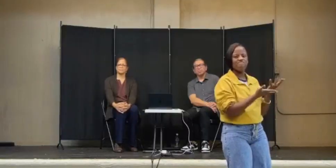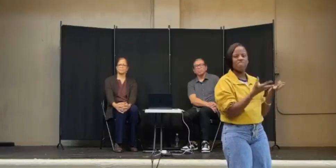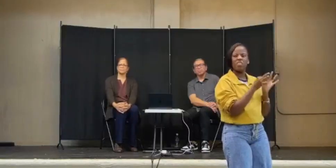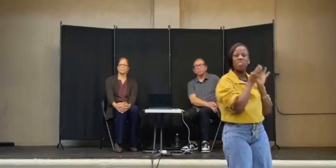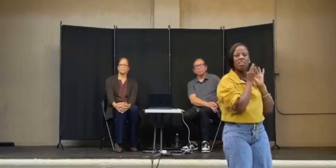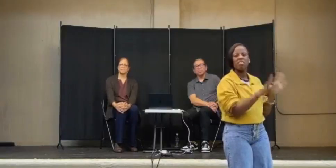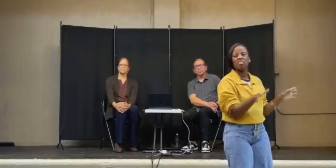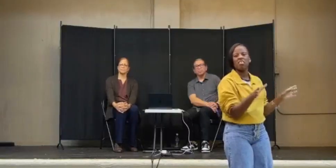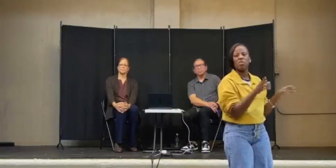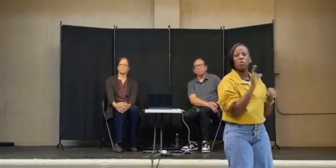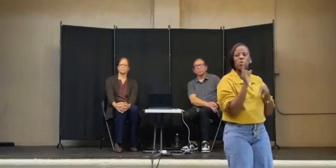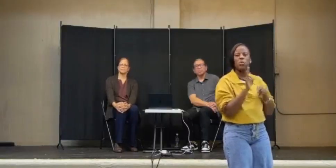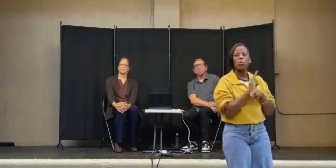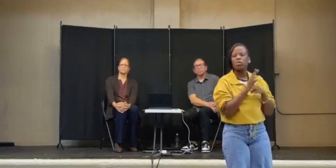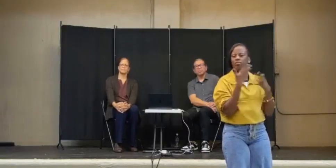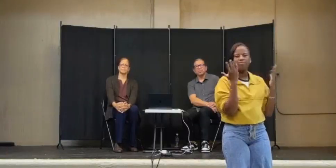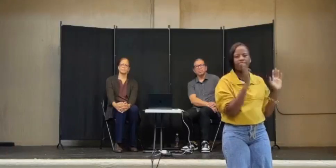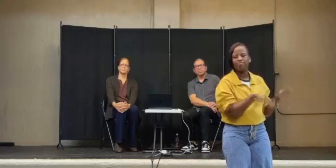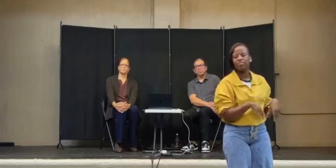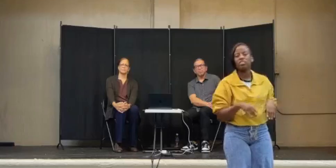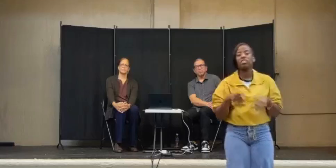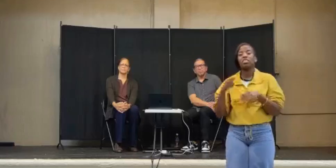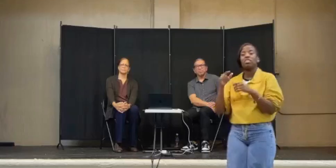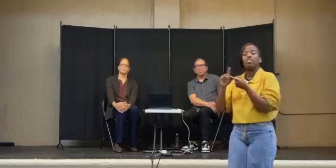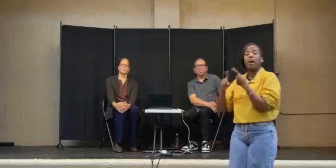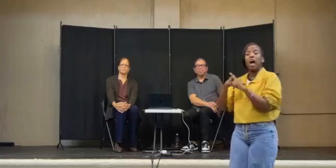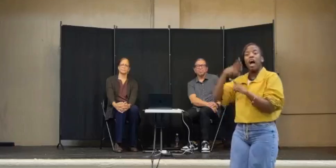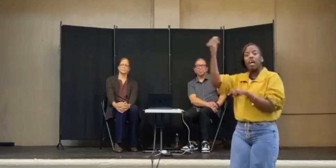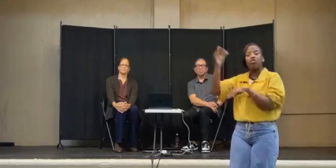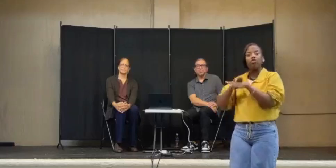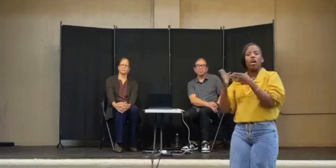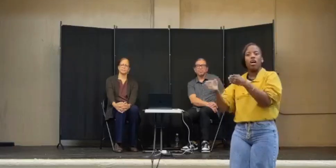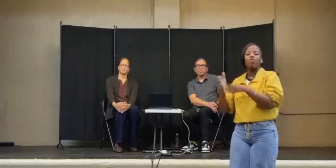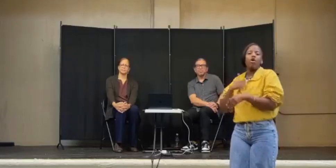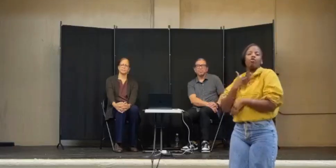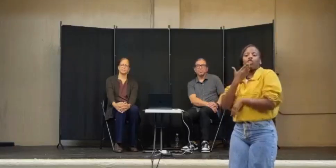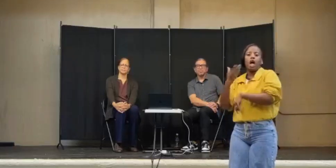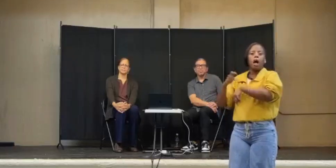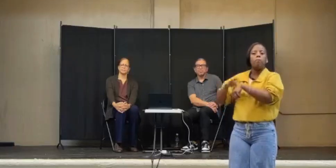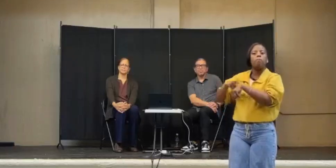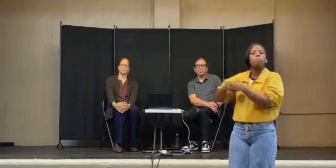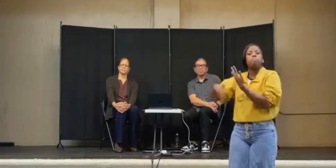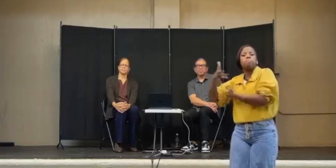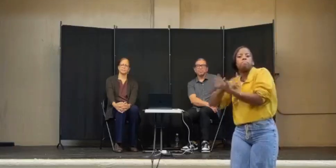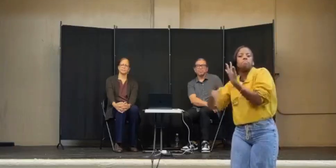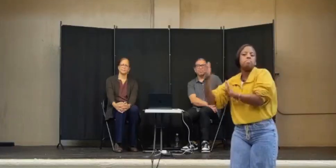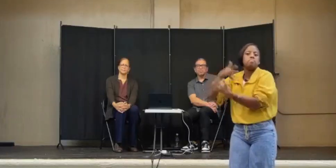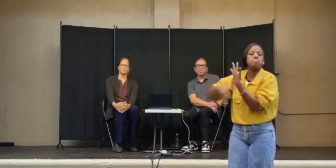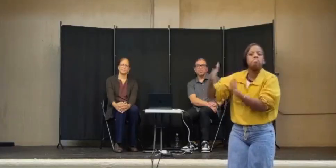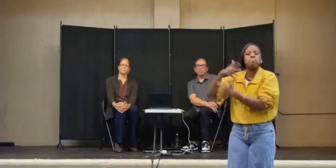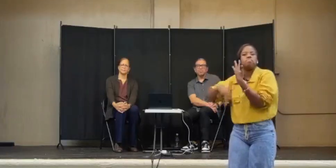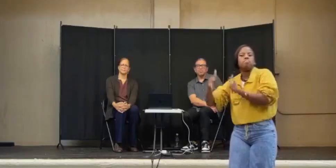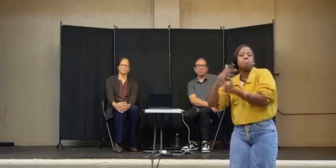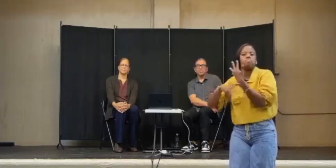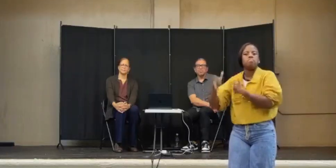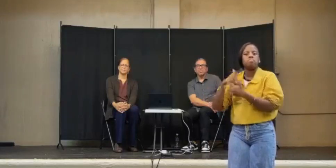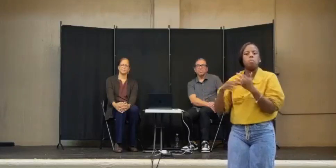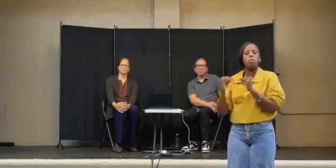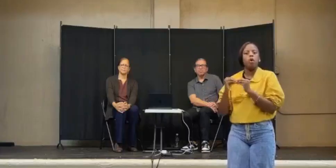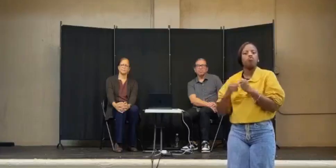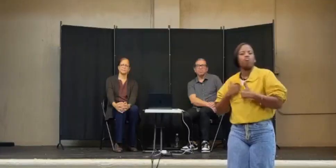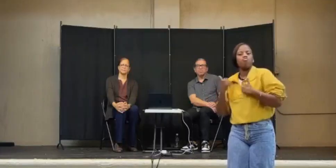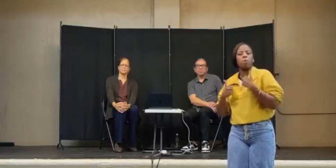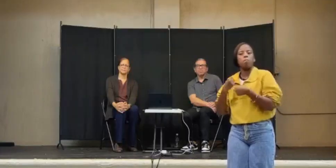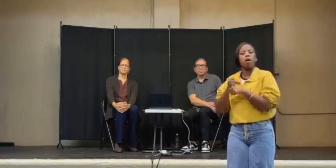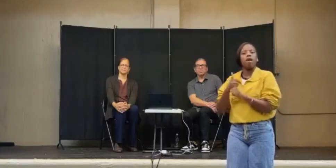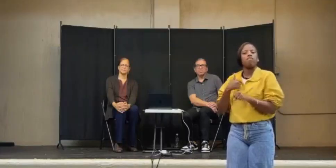really, it was the opposite of my family. I feel like I don't have a connection with my hearing family. But, you know, I would go out on the street and have